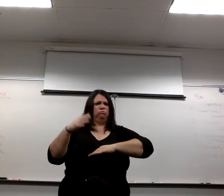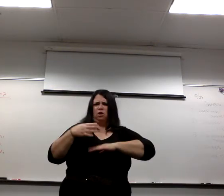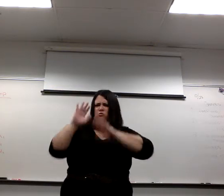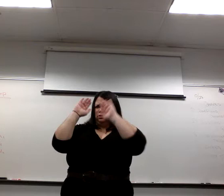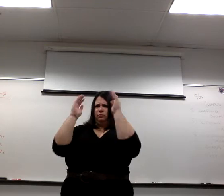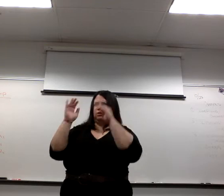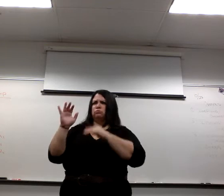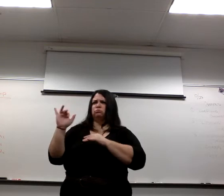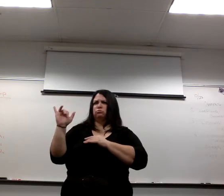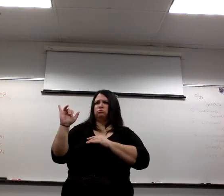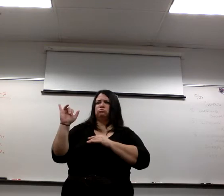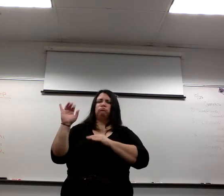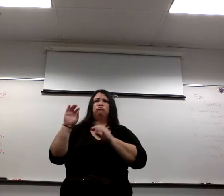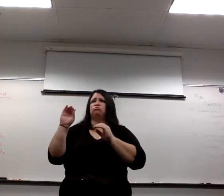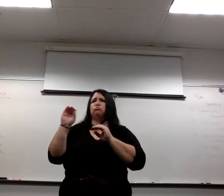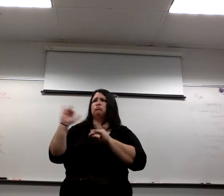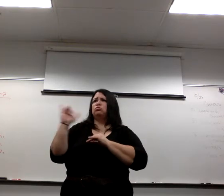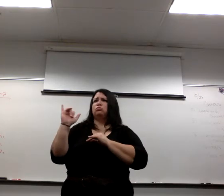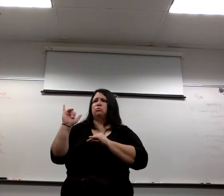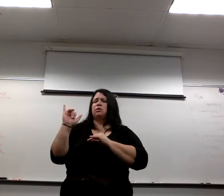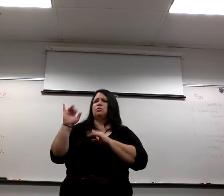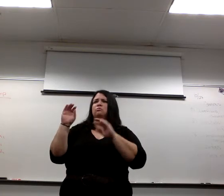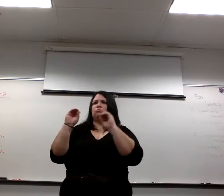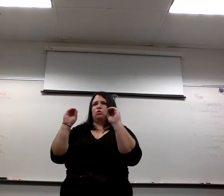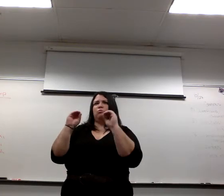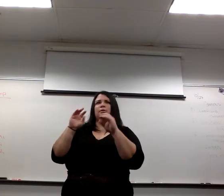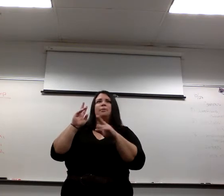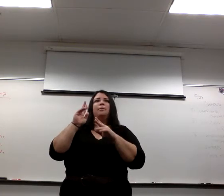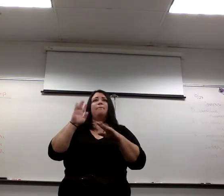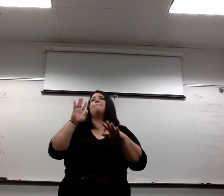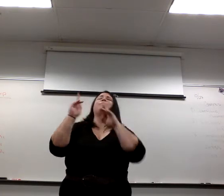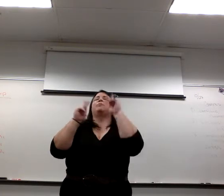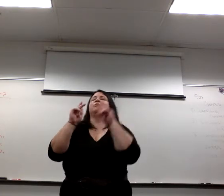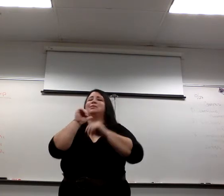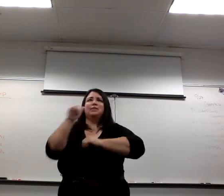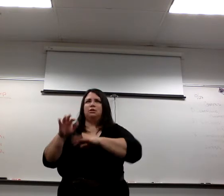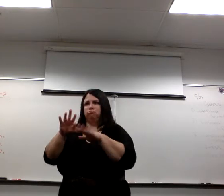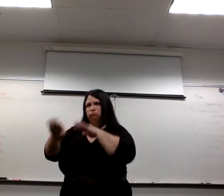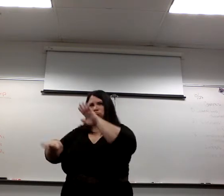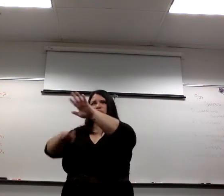Which isn't easy to carry your bike up these steps then, because there's branches hitting you.